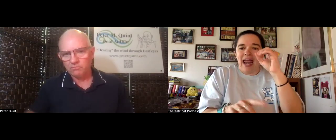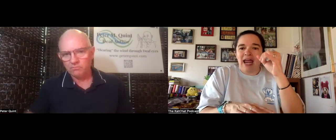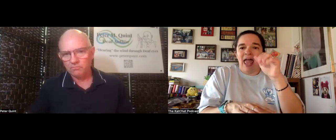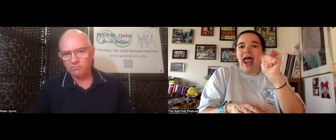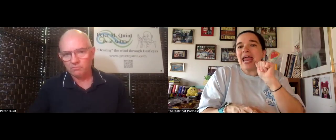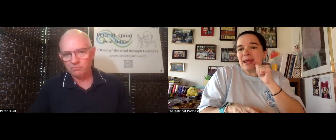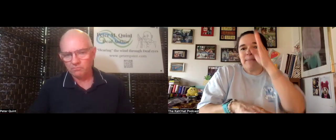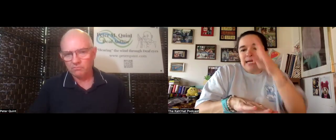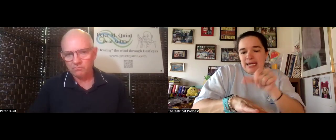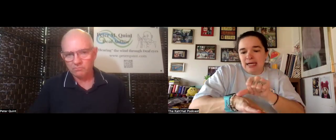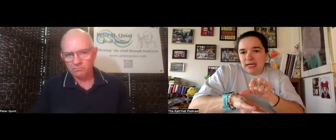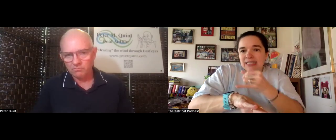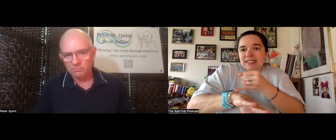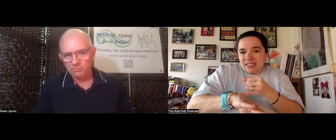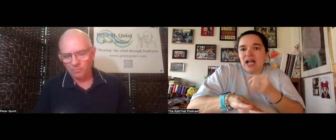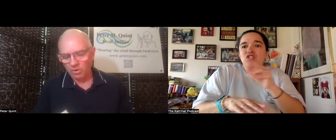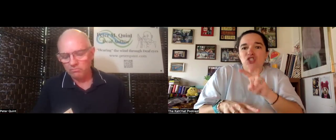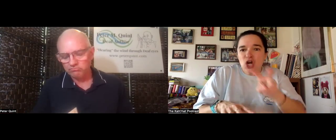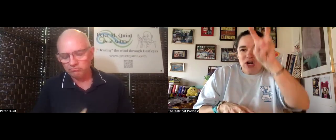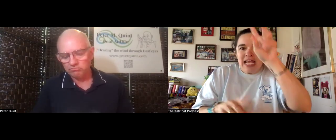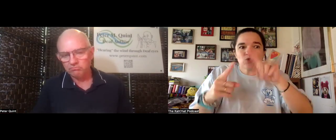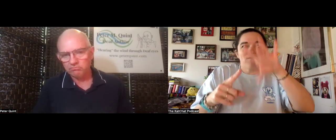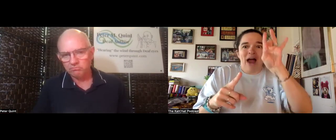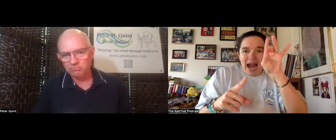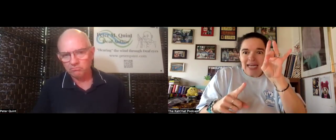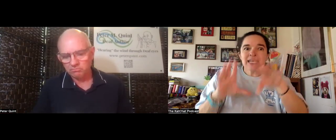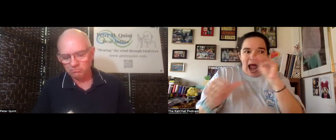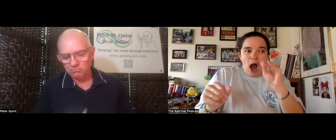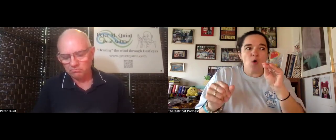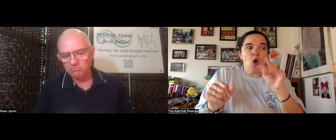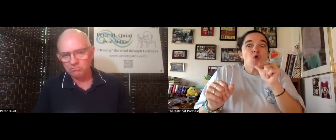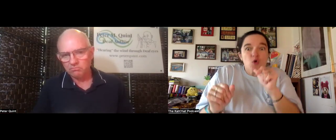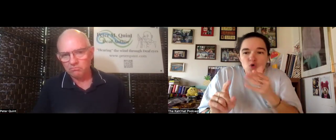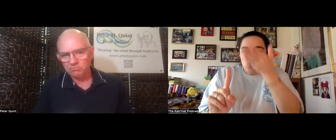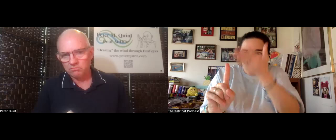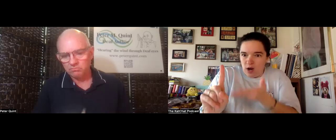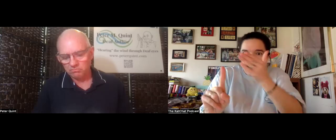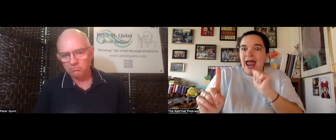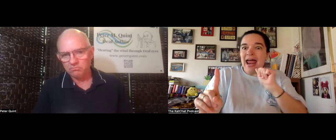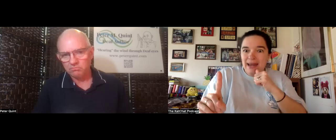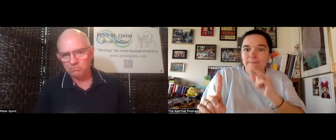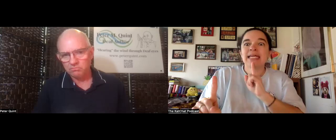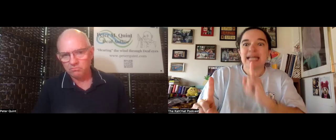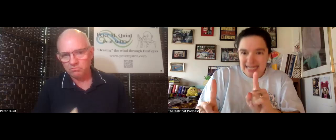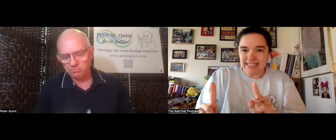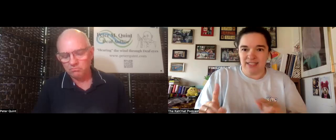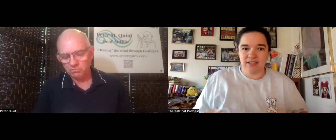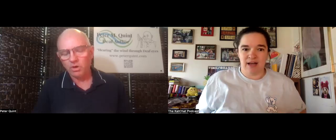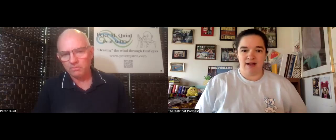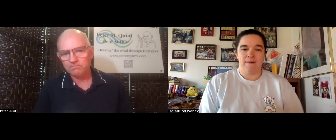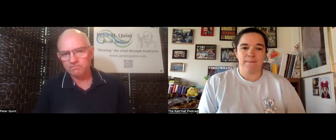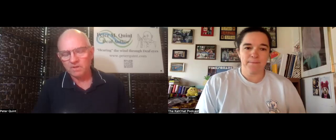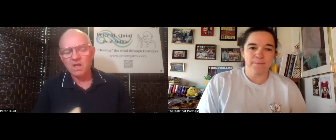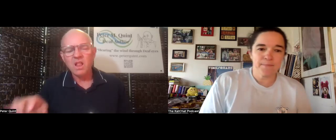Juliet and Amy. The journey to finding out who Amy